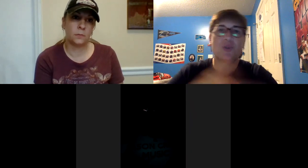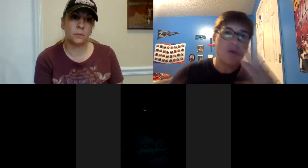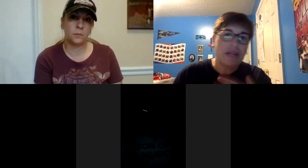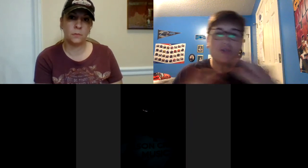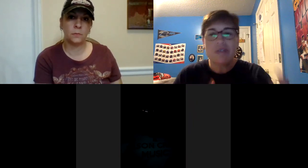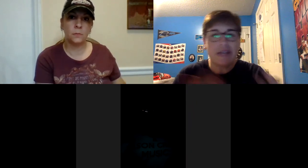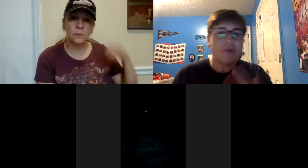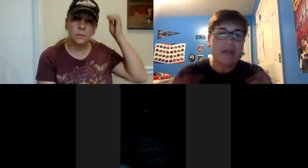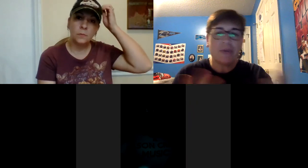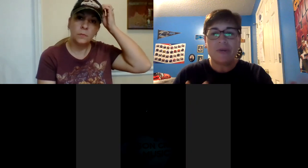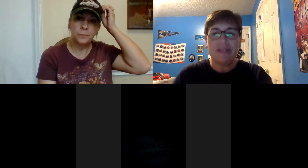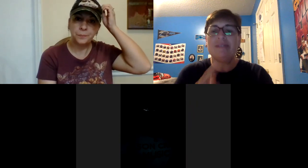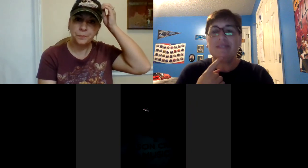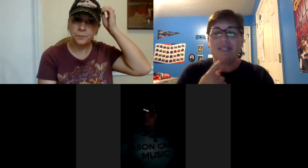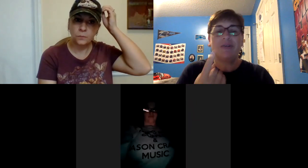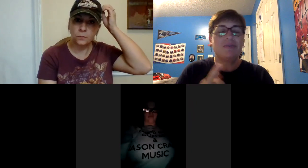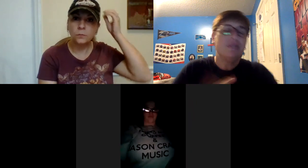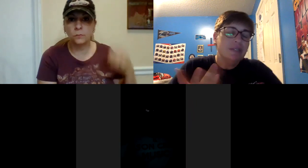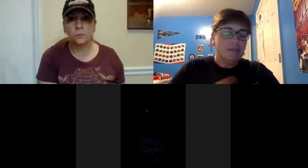make sure that you're saying the right one,